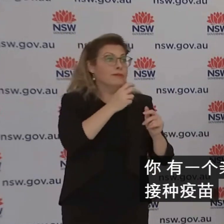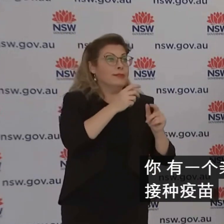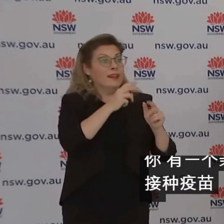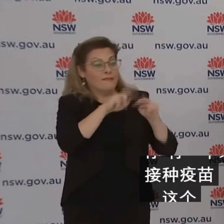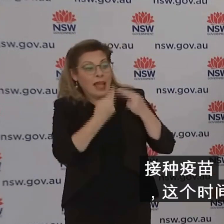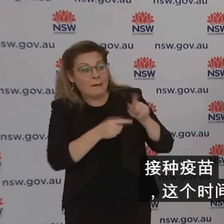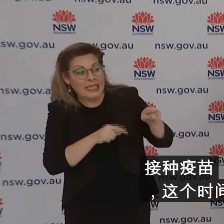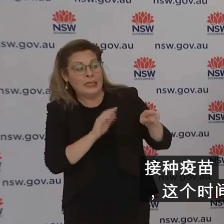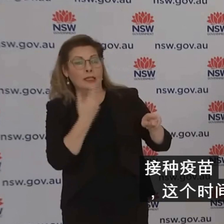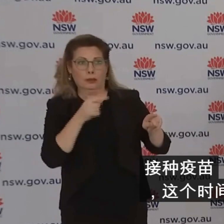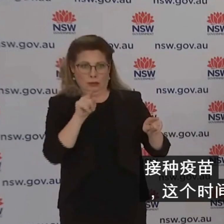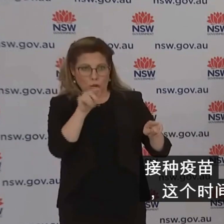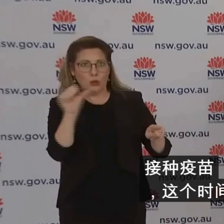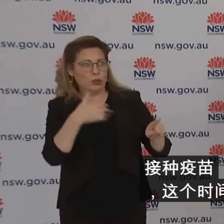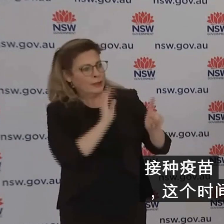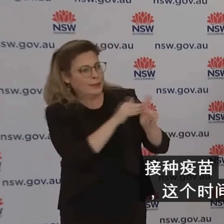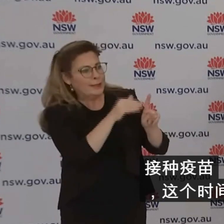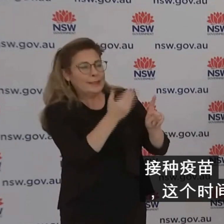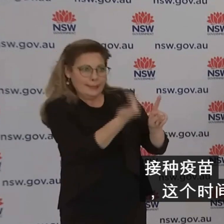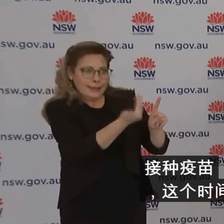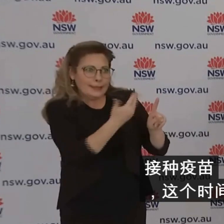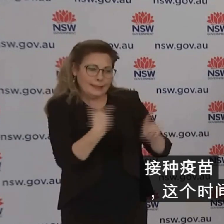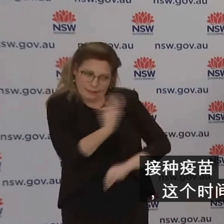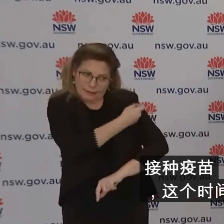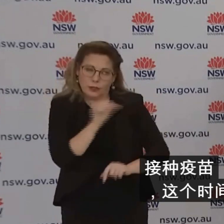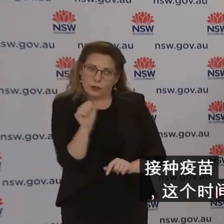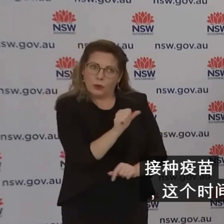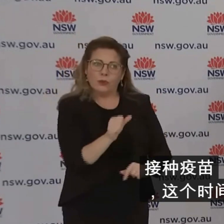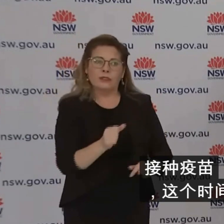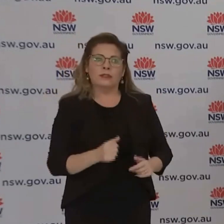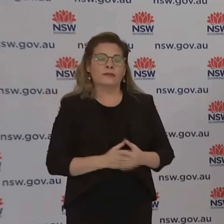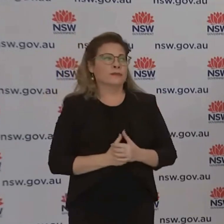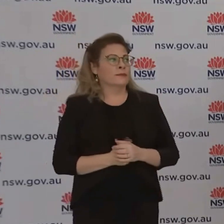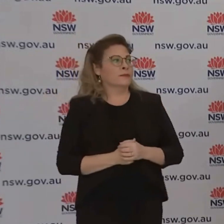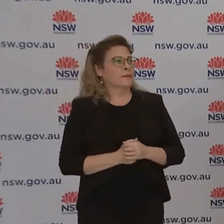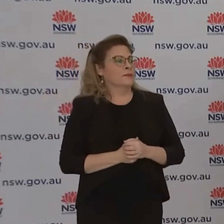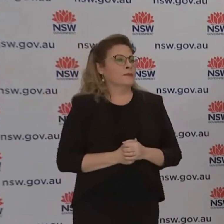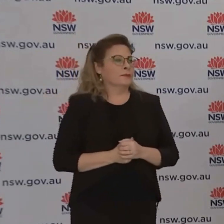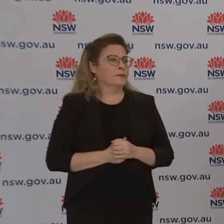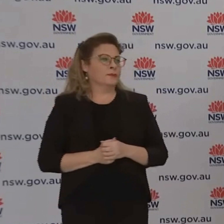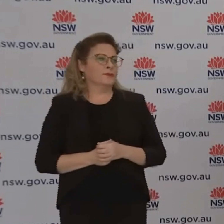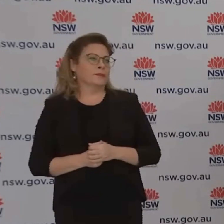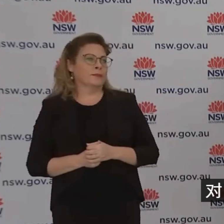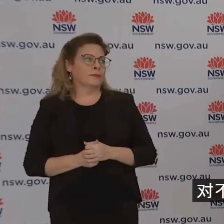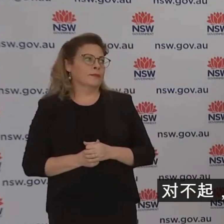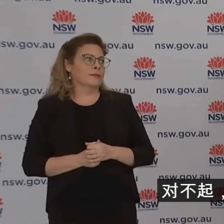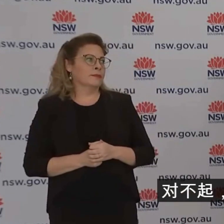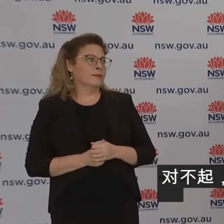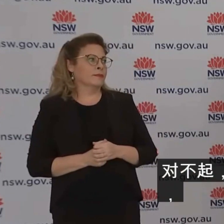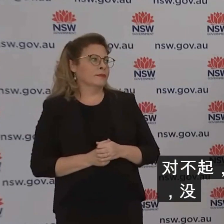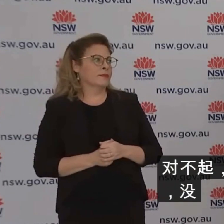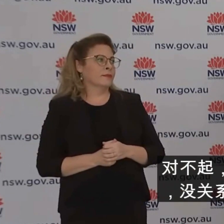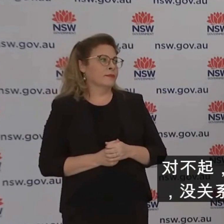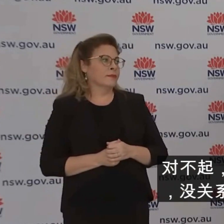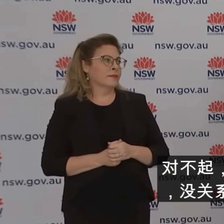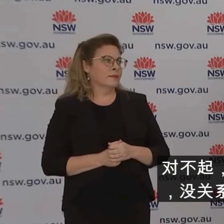It is not appropriate to delay at this time. Dr. Chan, we've got the numbers that we're seeing at the moment. Dr. Chan, sorry, if I could ask you a question, if